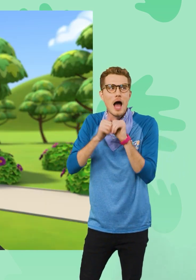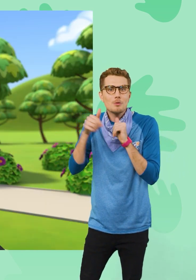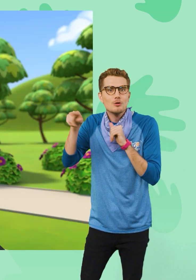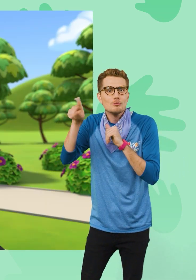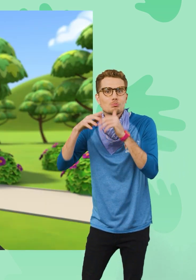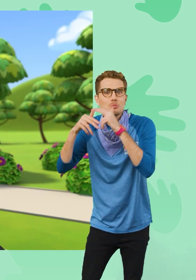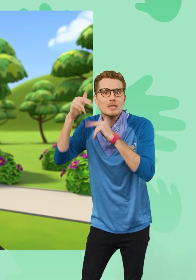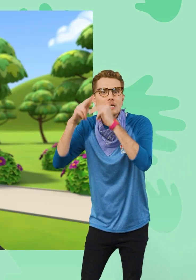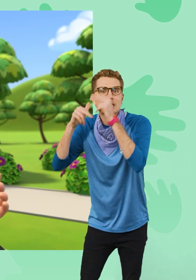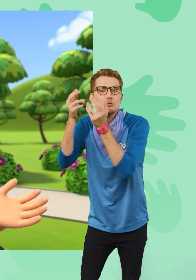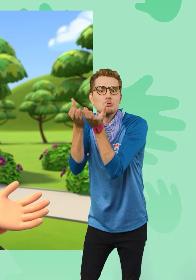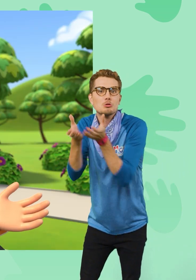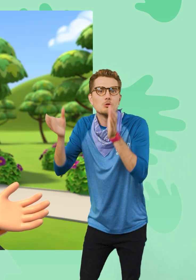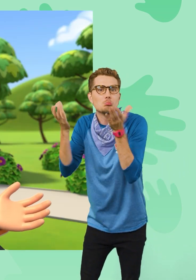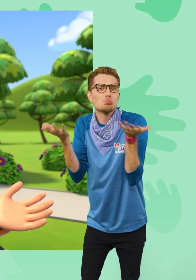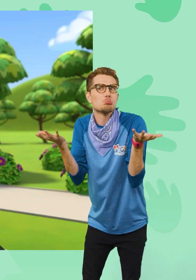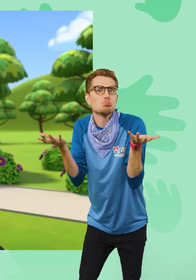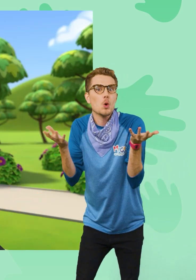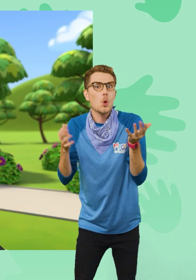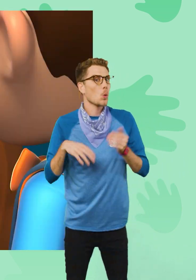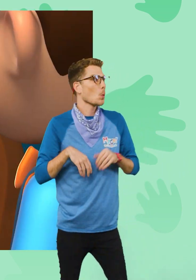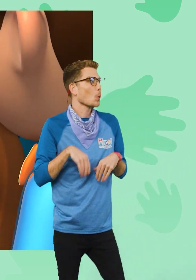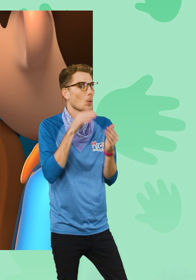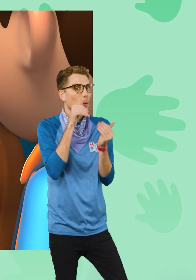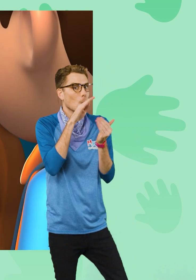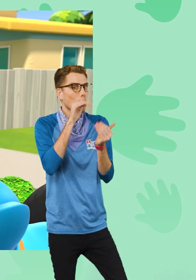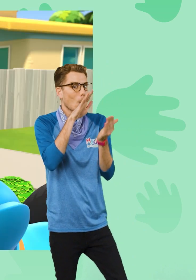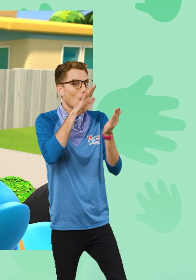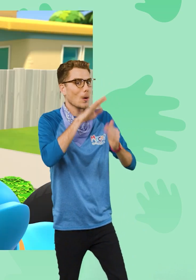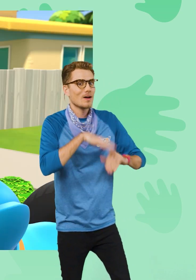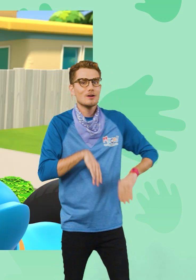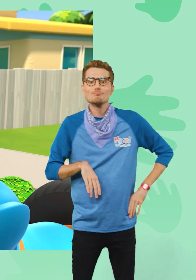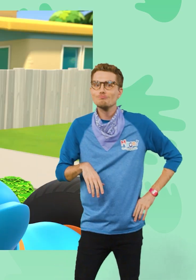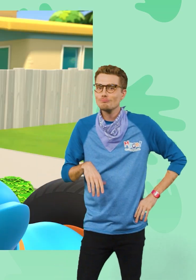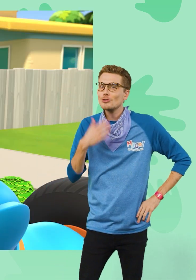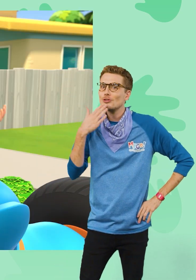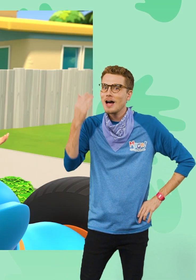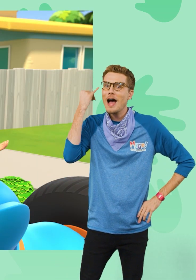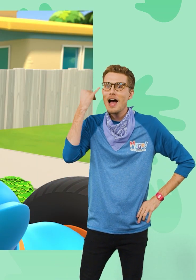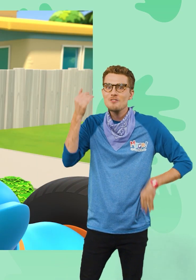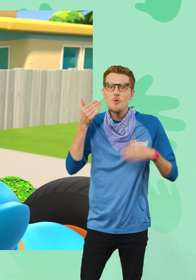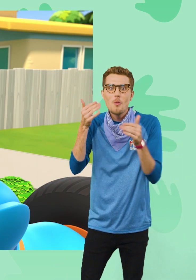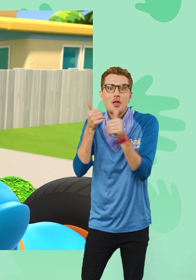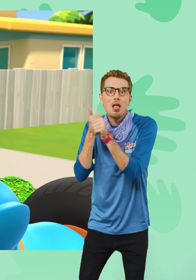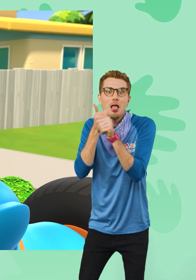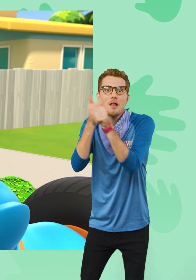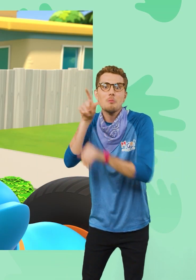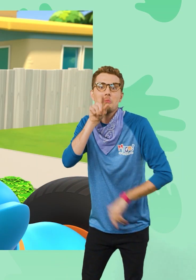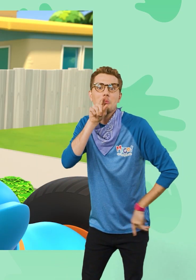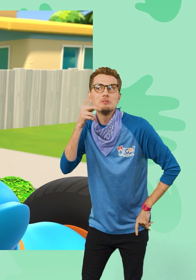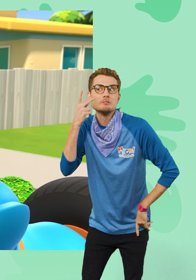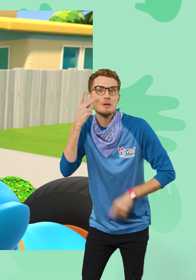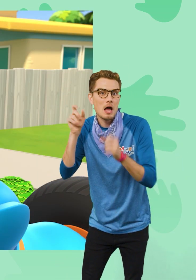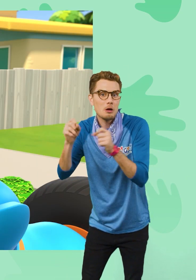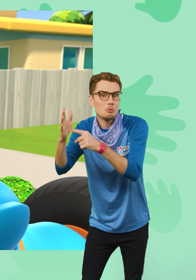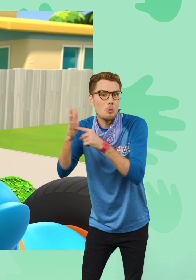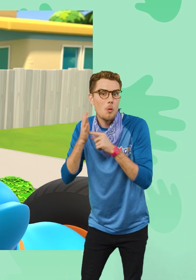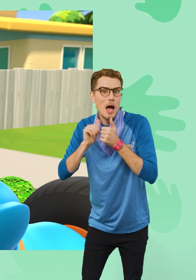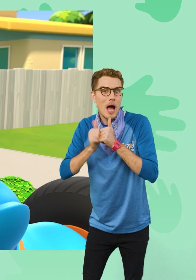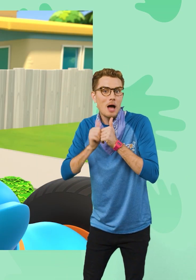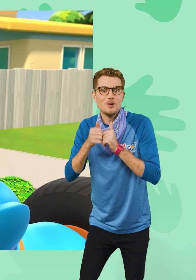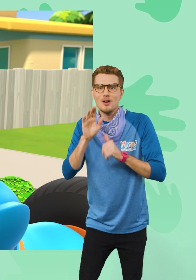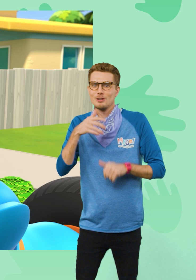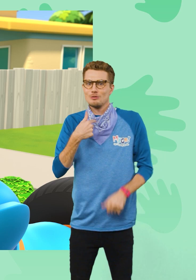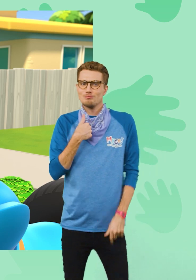I wonder, how do birds build a nest? Good idea. Let's follow that bird and see if she'll